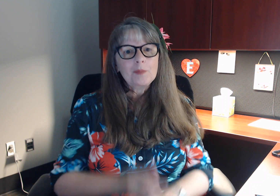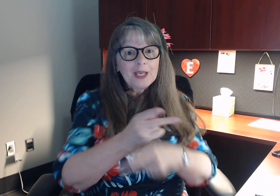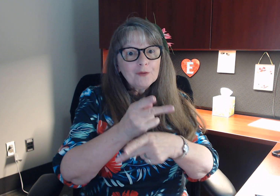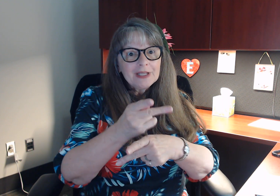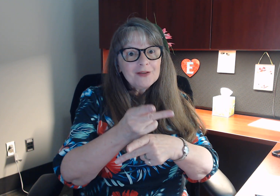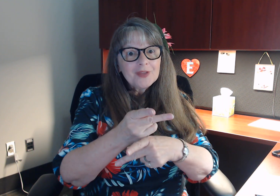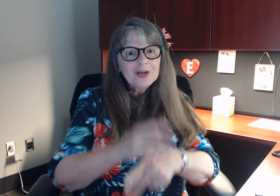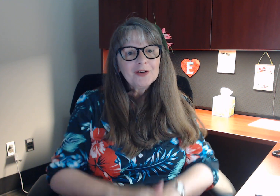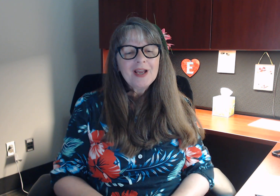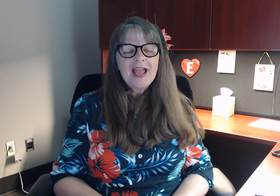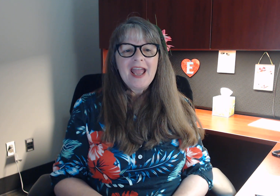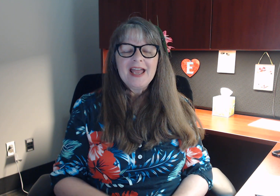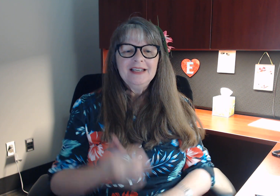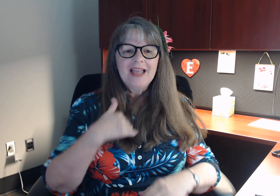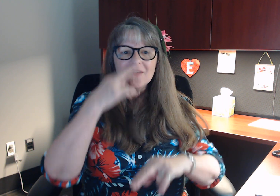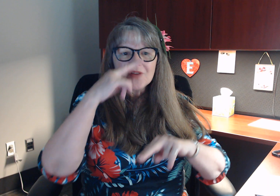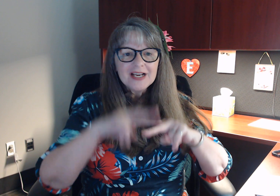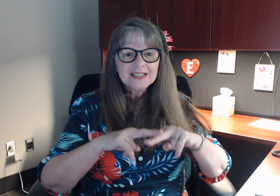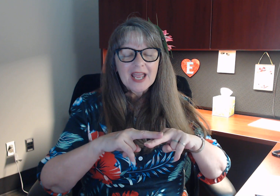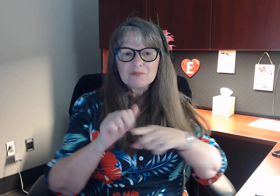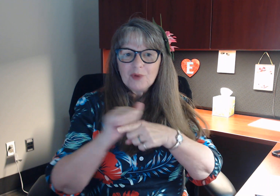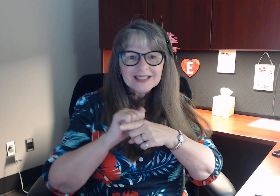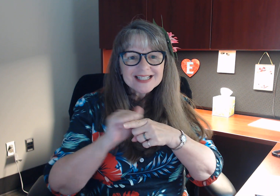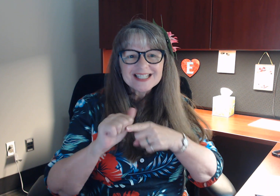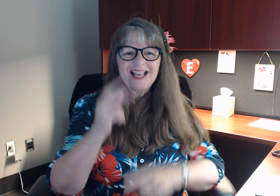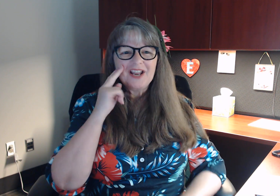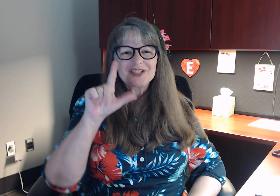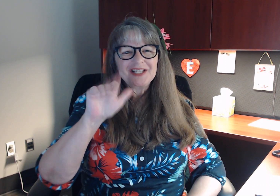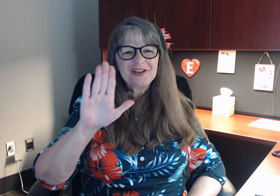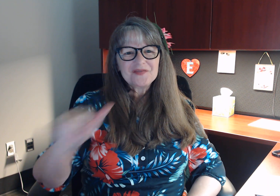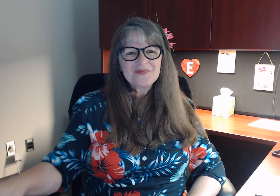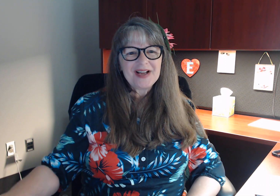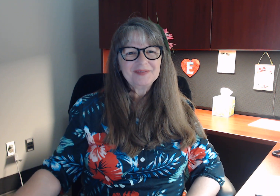careful out there and have fun and practice, and I'll see you later. Bye.